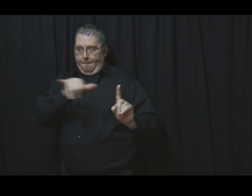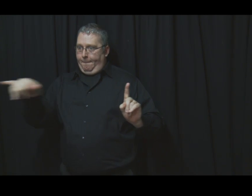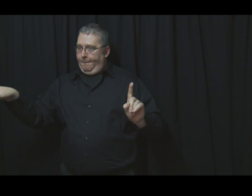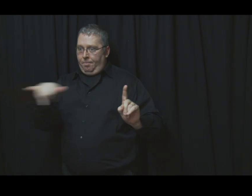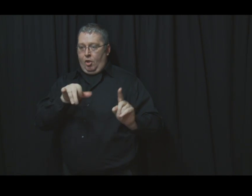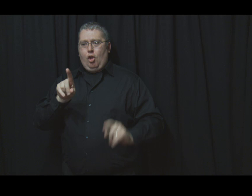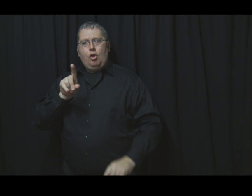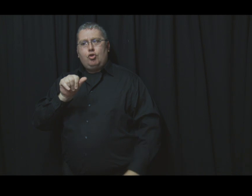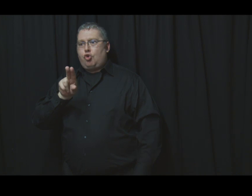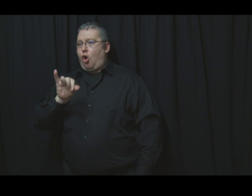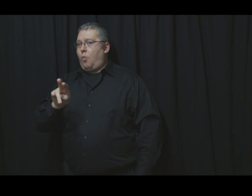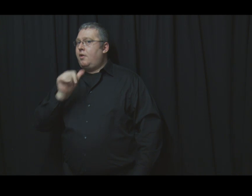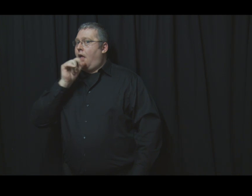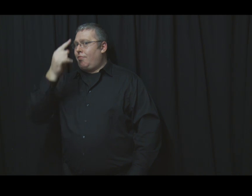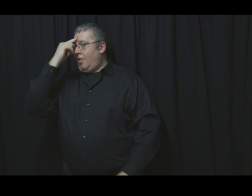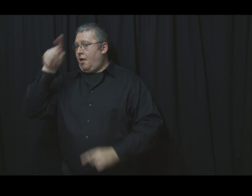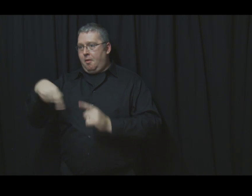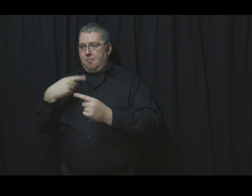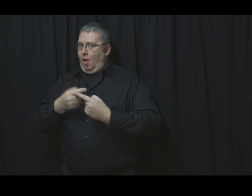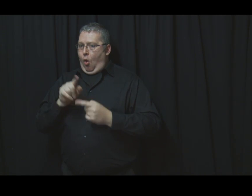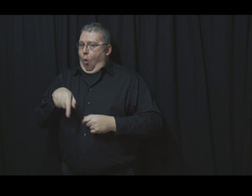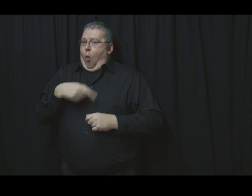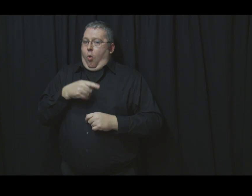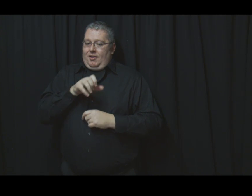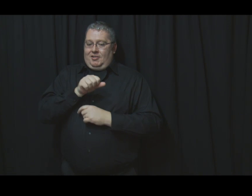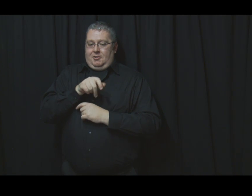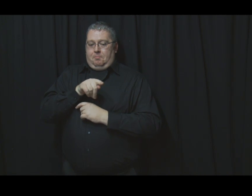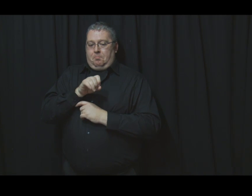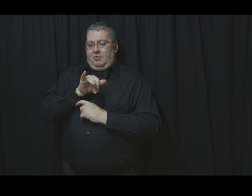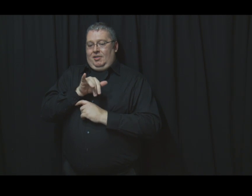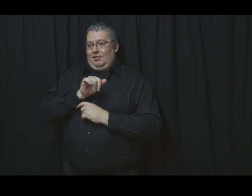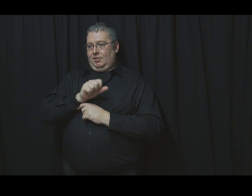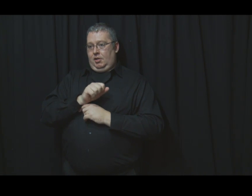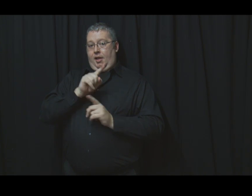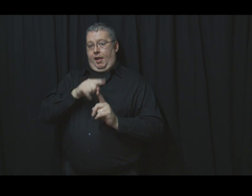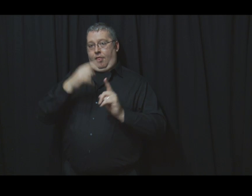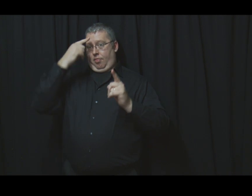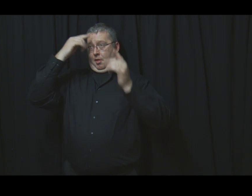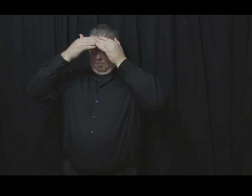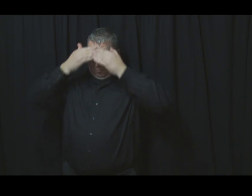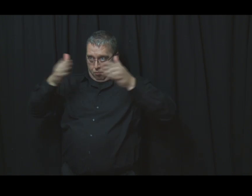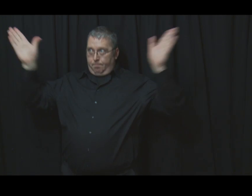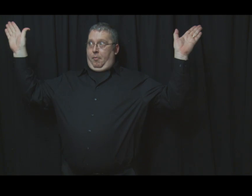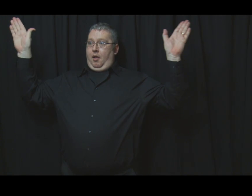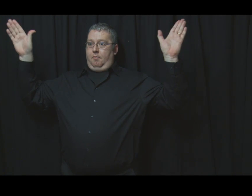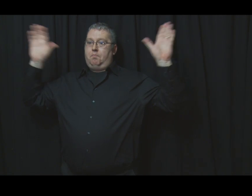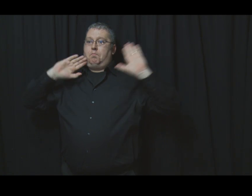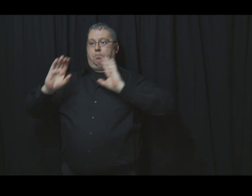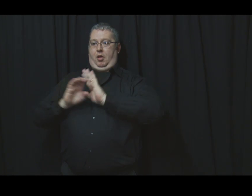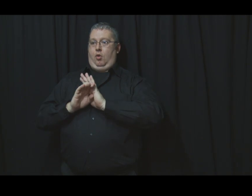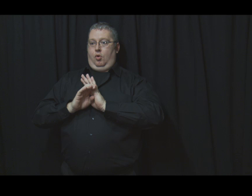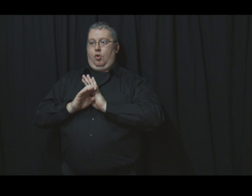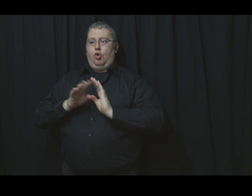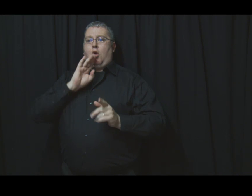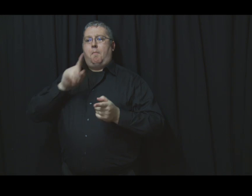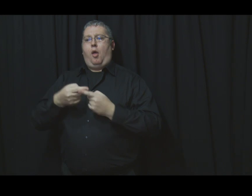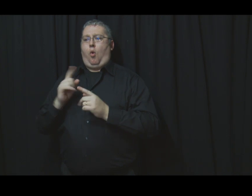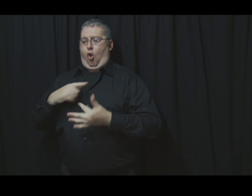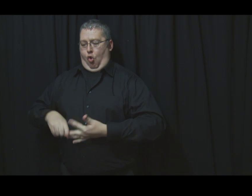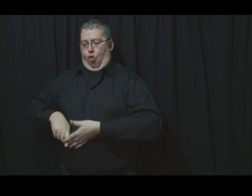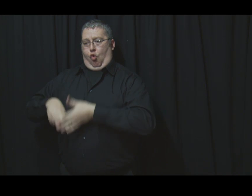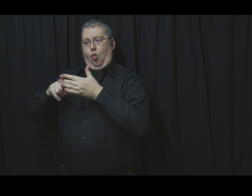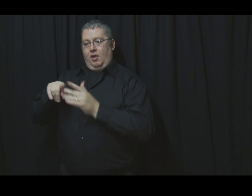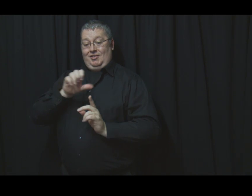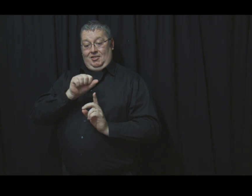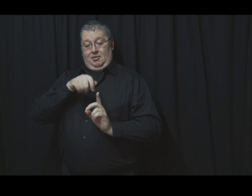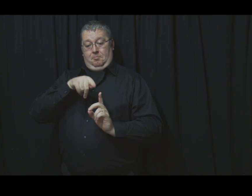thinking about species. Darwin had a much bigger picture in mind. When you look at The Origin of Species and read that book, you'll